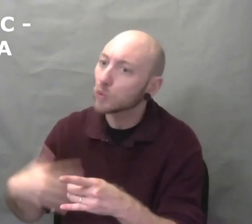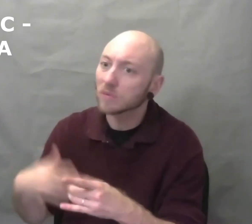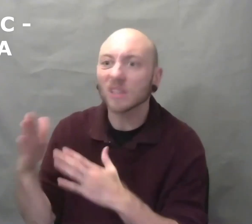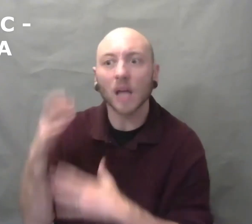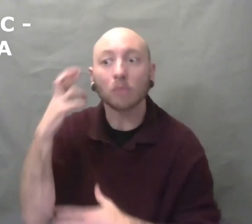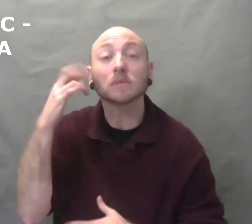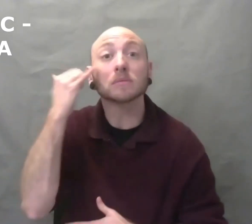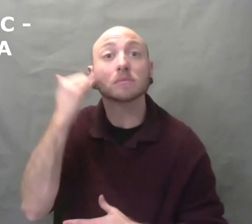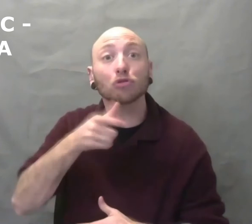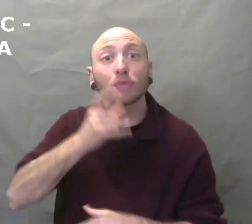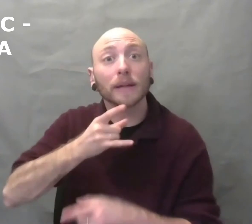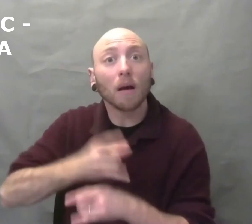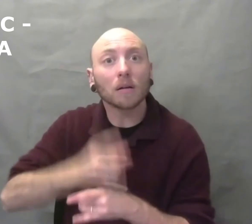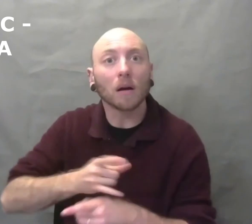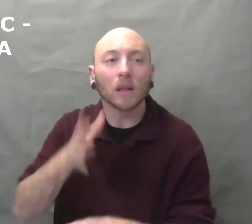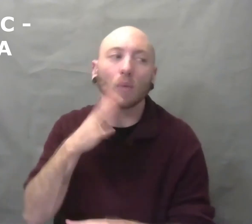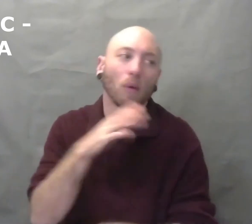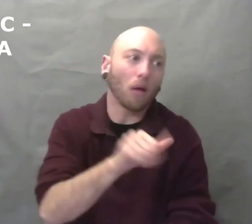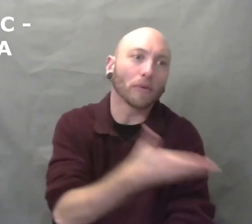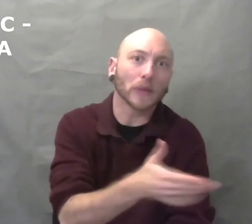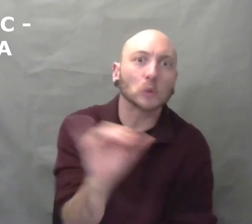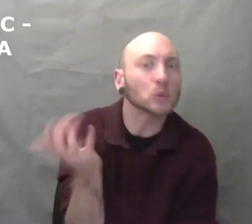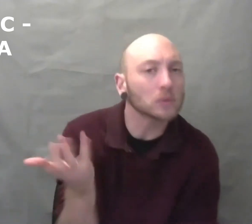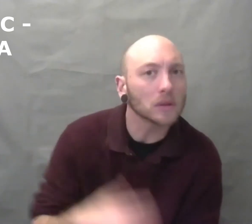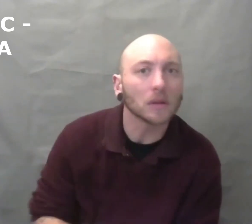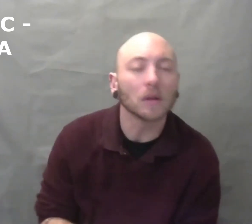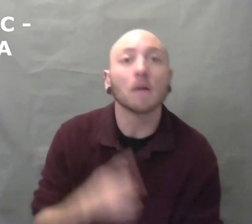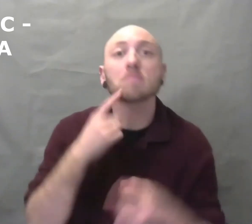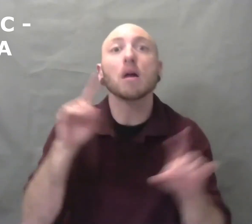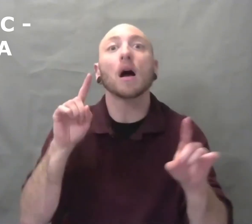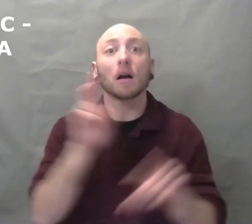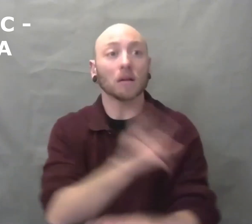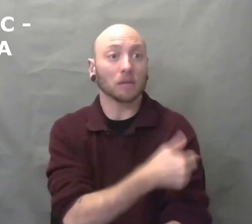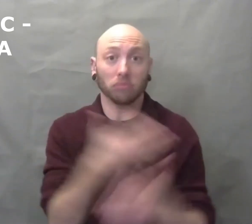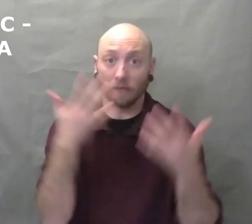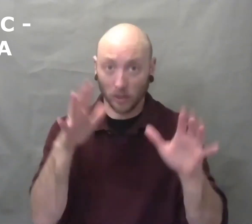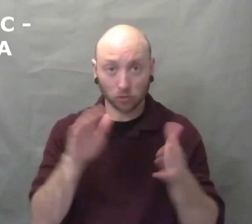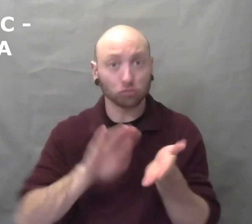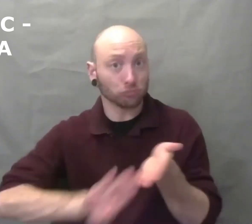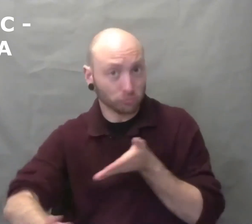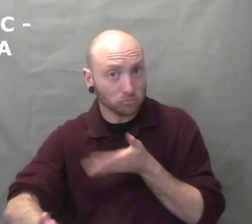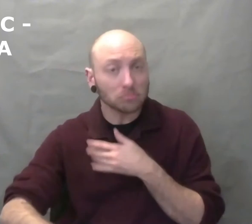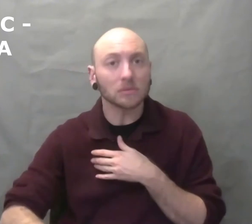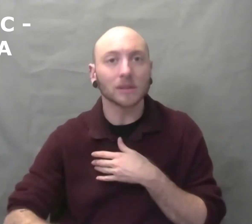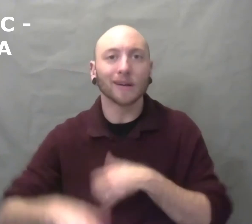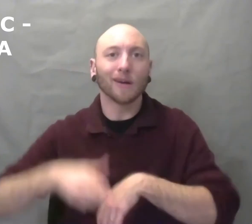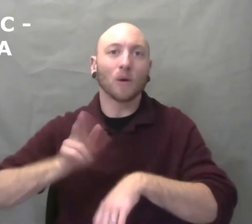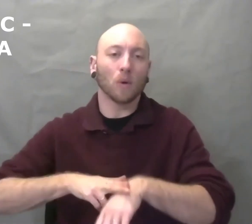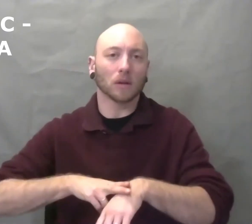would lead other ways. And then when I finally got out of the hospital, of course, I was hooked up to a couple PICC lines still, and I was